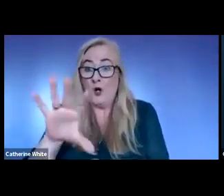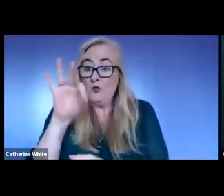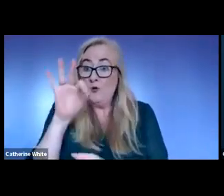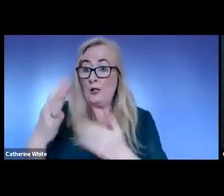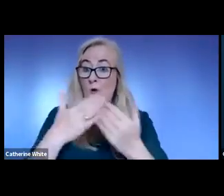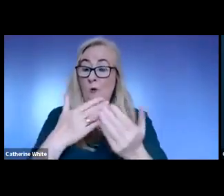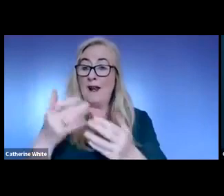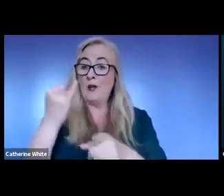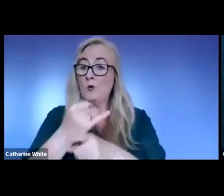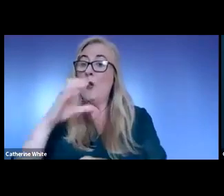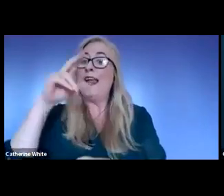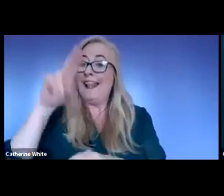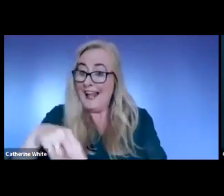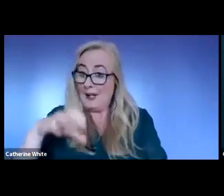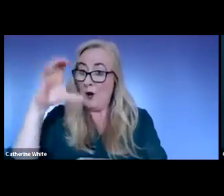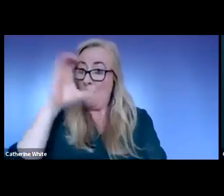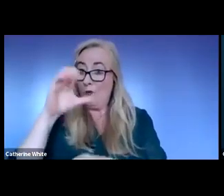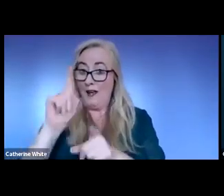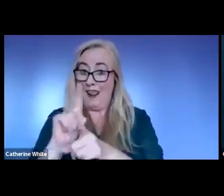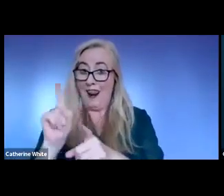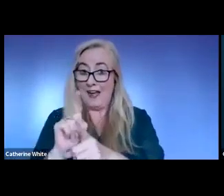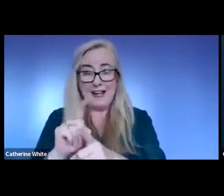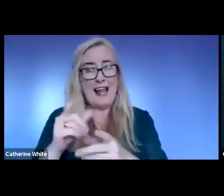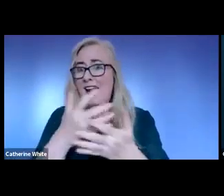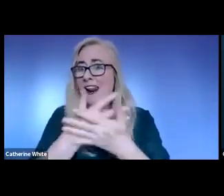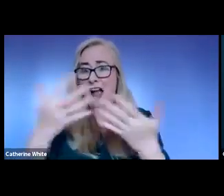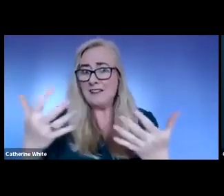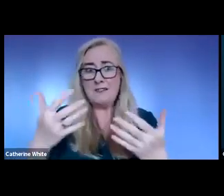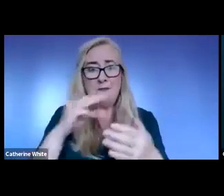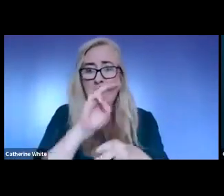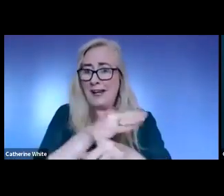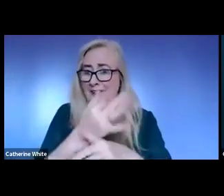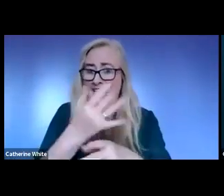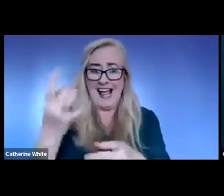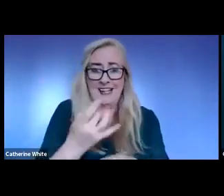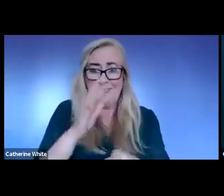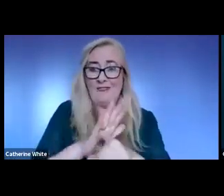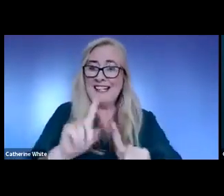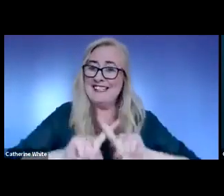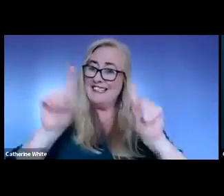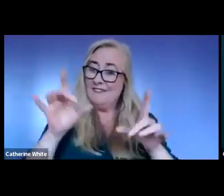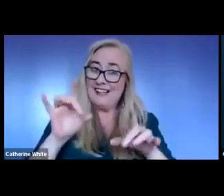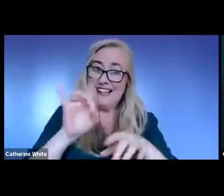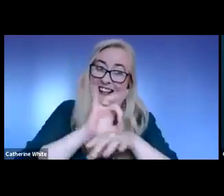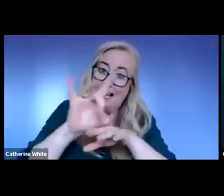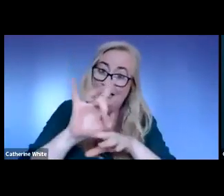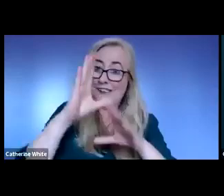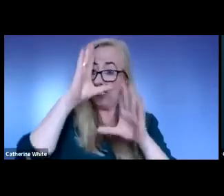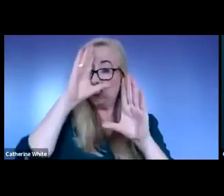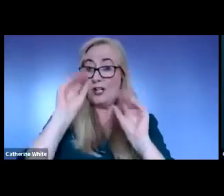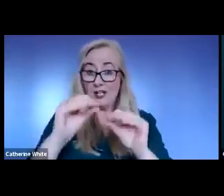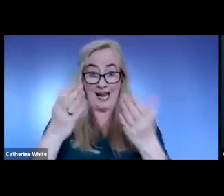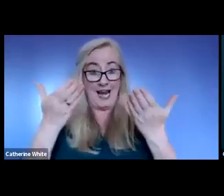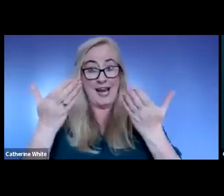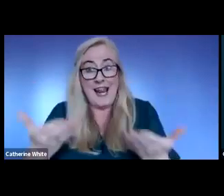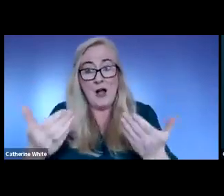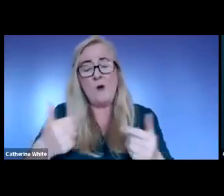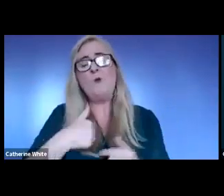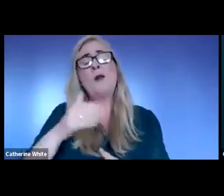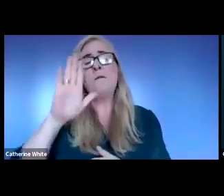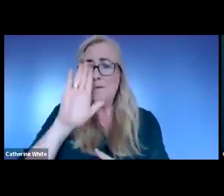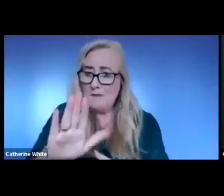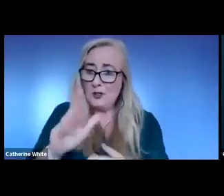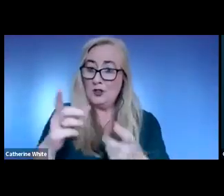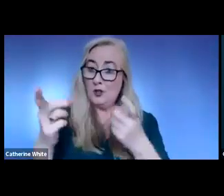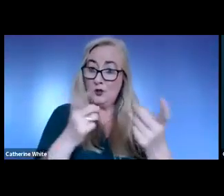like. Multiple theorists who have argued for more radical reform of education. We are now at a point where we have to do it because